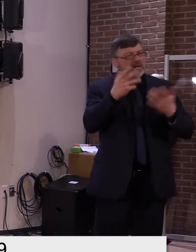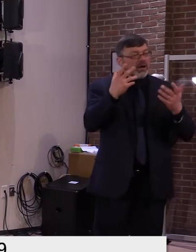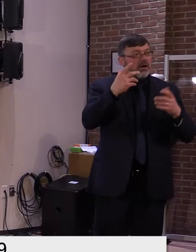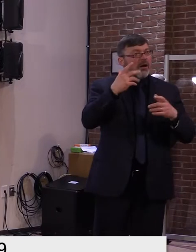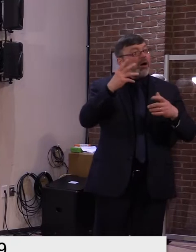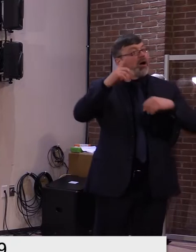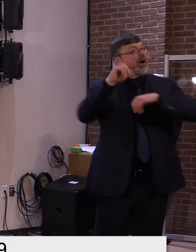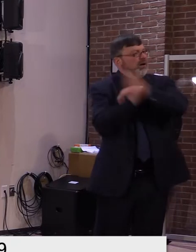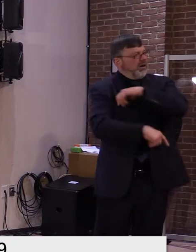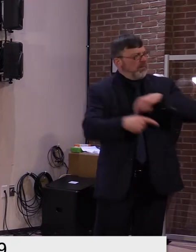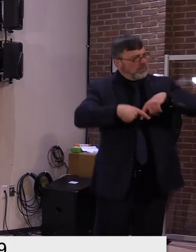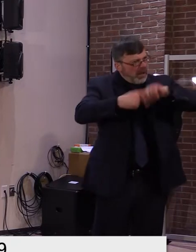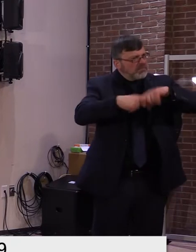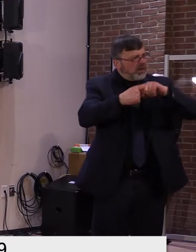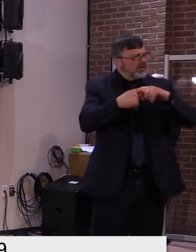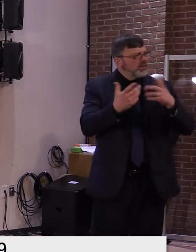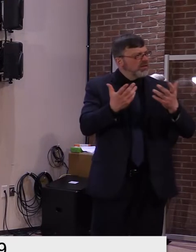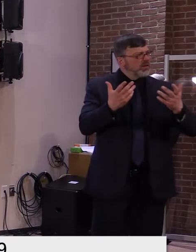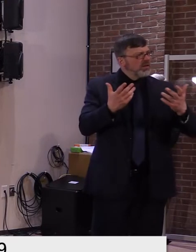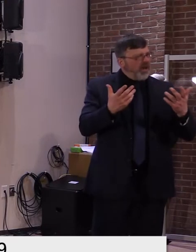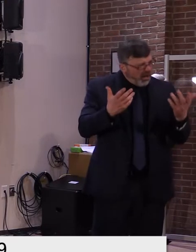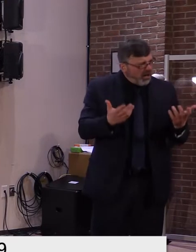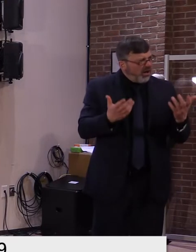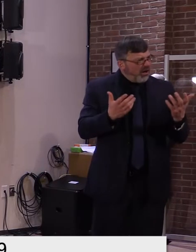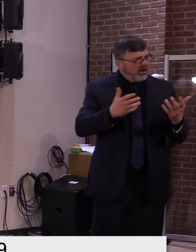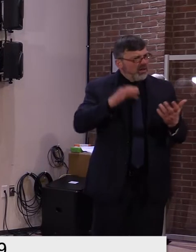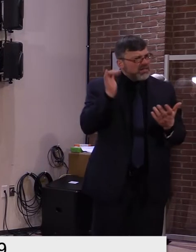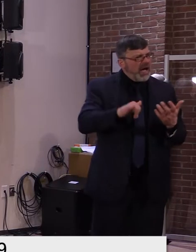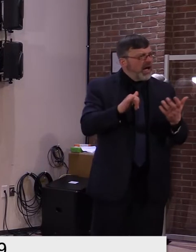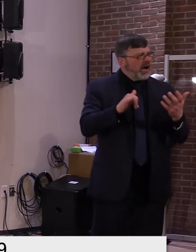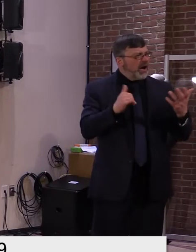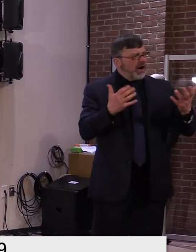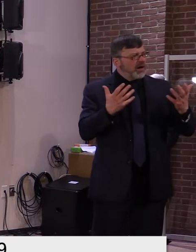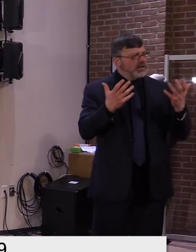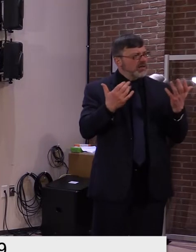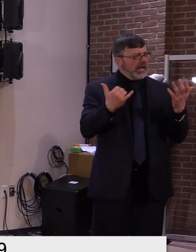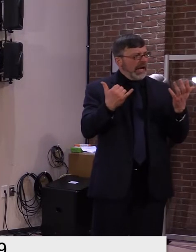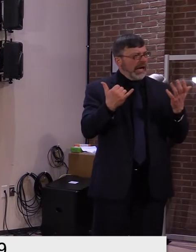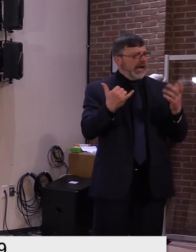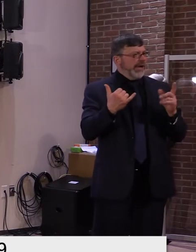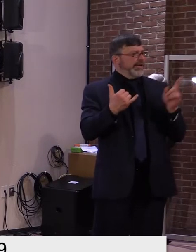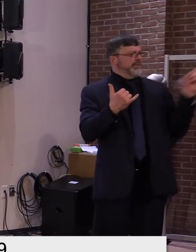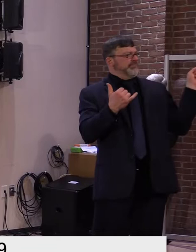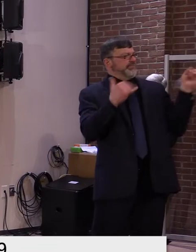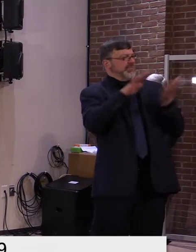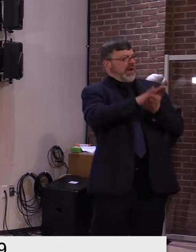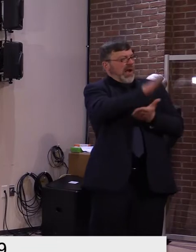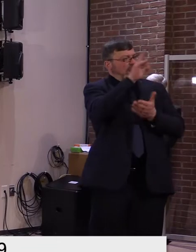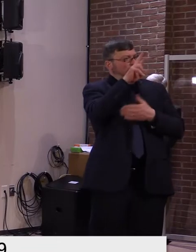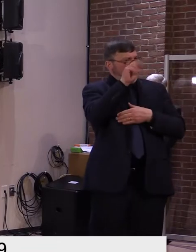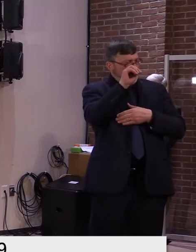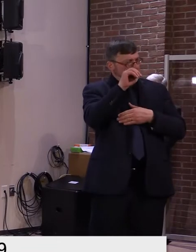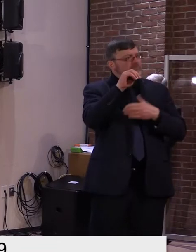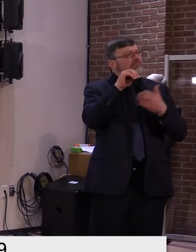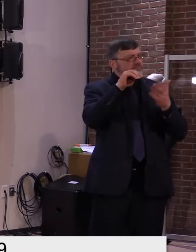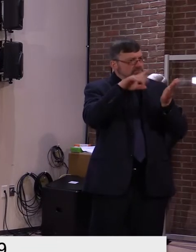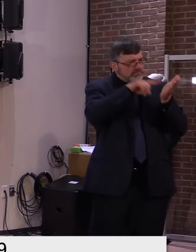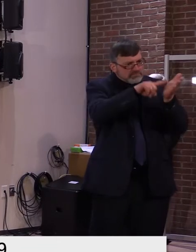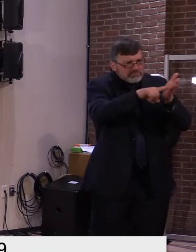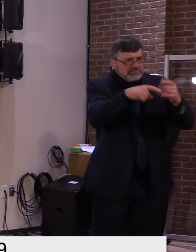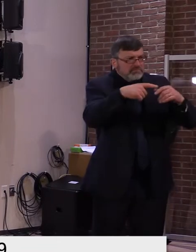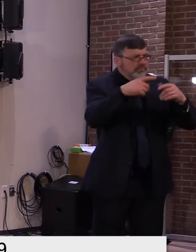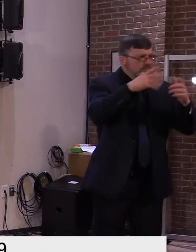monitoring of student behavior. I know UVM is now reviewing some of those suspensions. And do you have a comment about that, what's happening